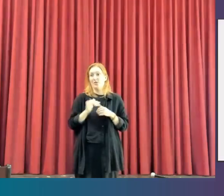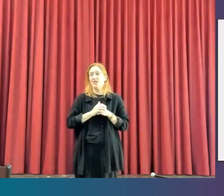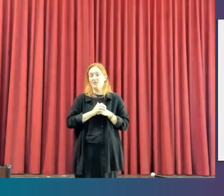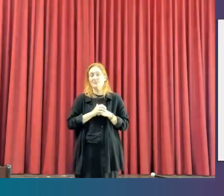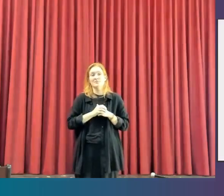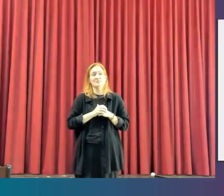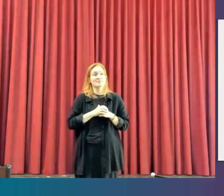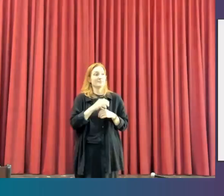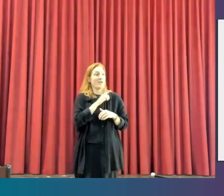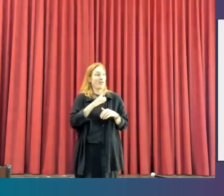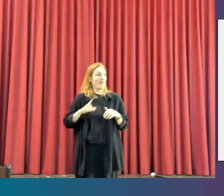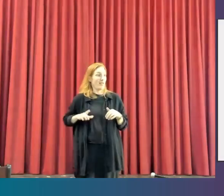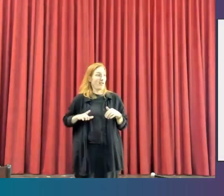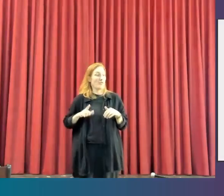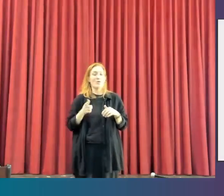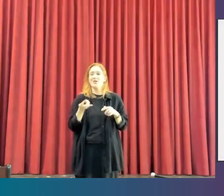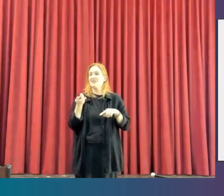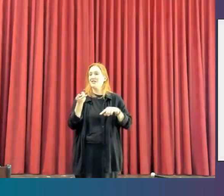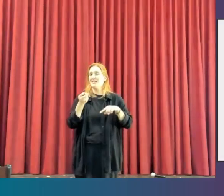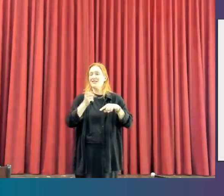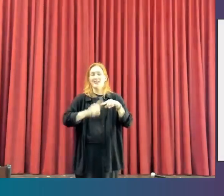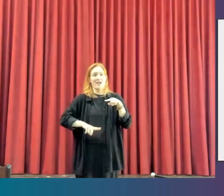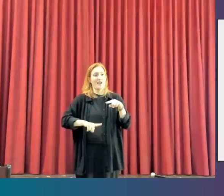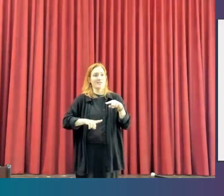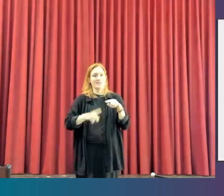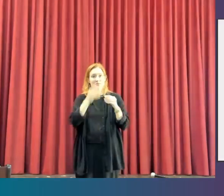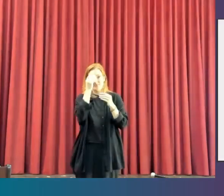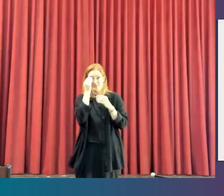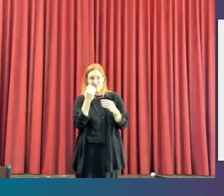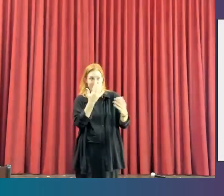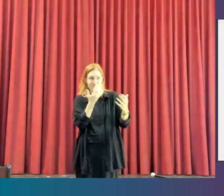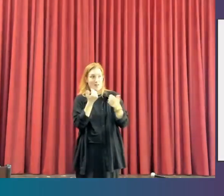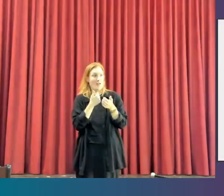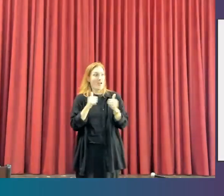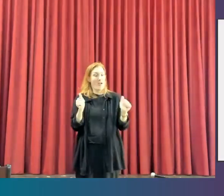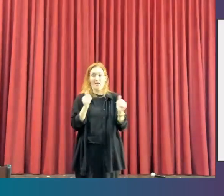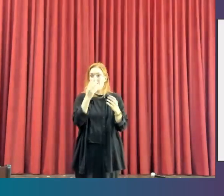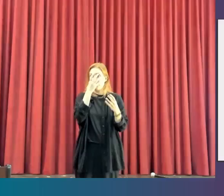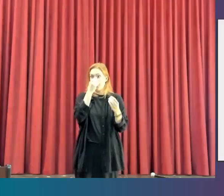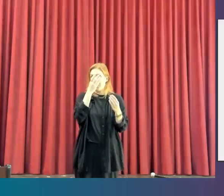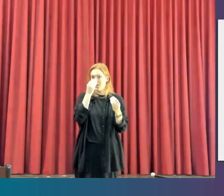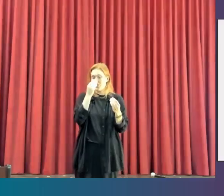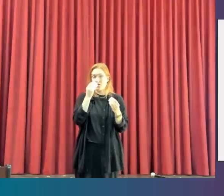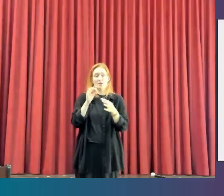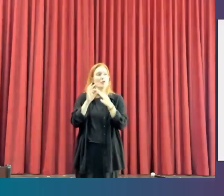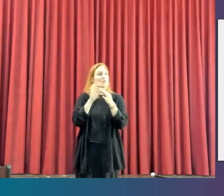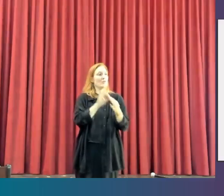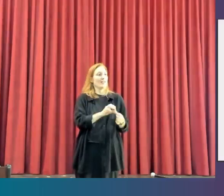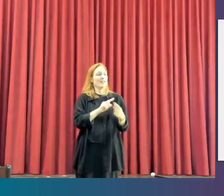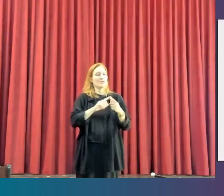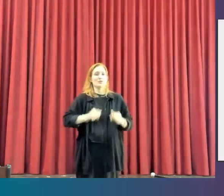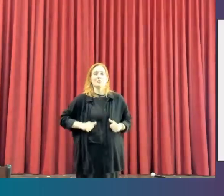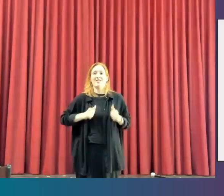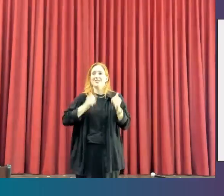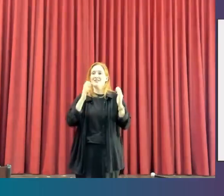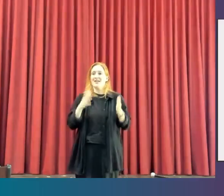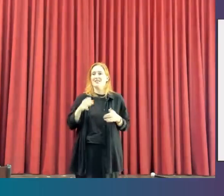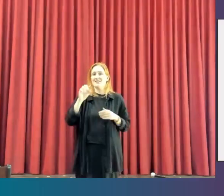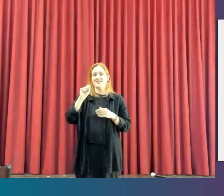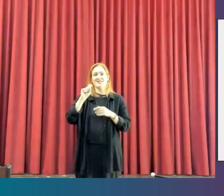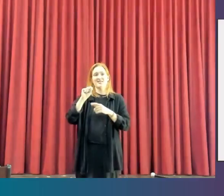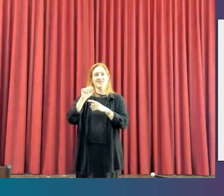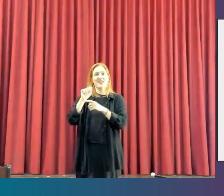are not allowed to disclose information that they may have related to a tenant's immigration